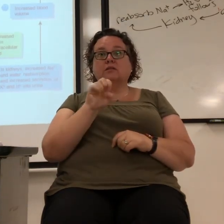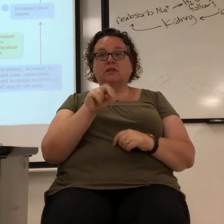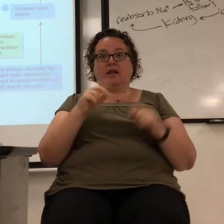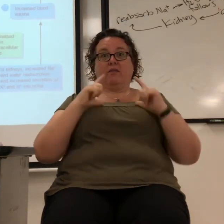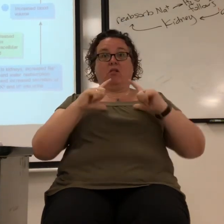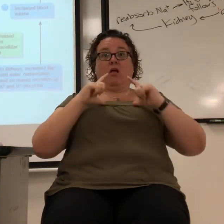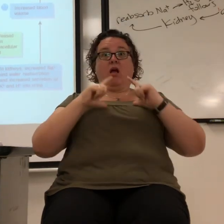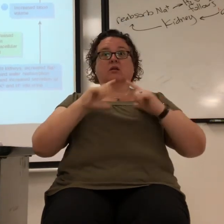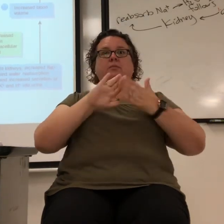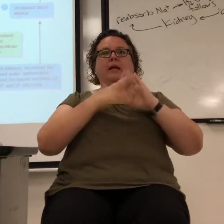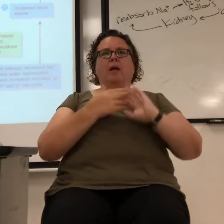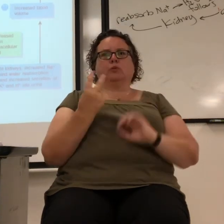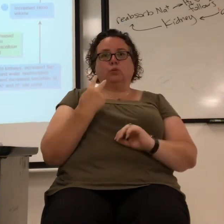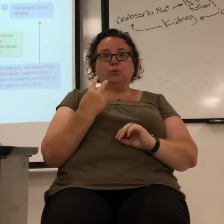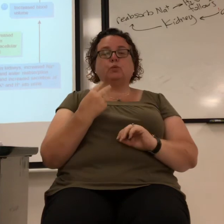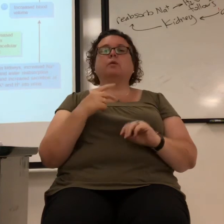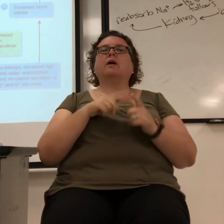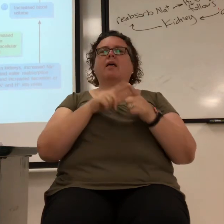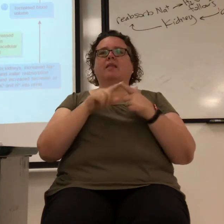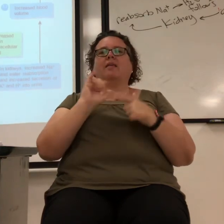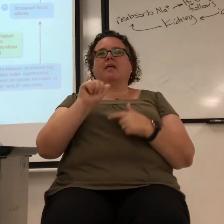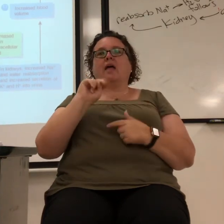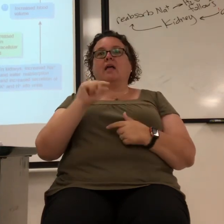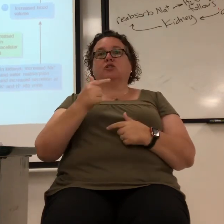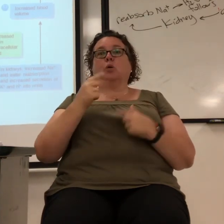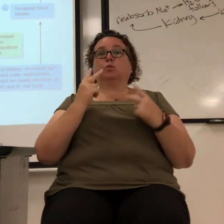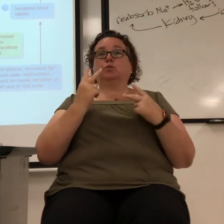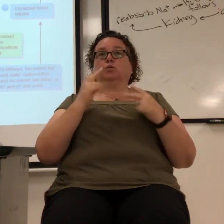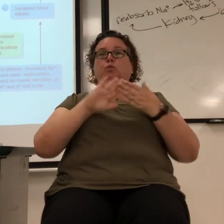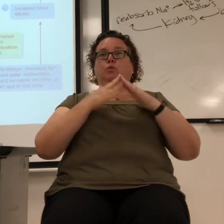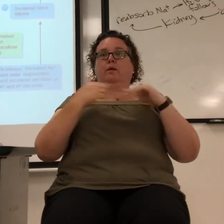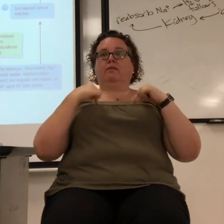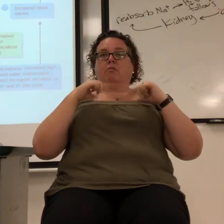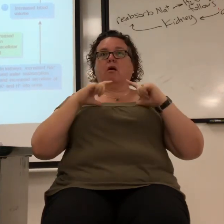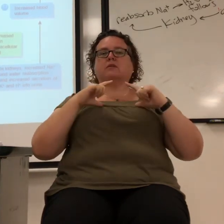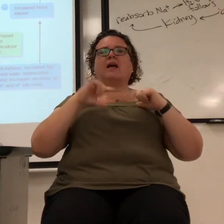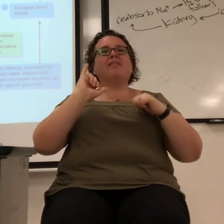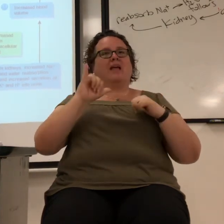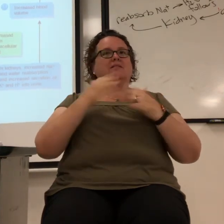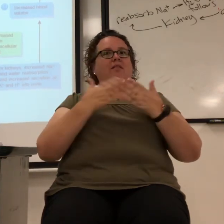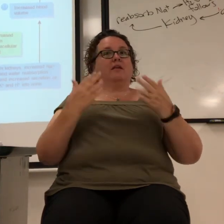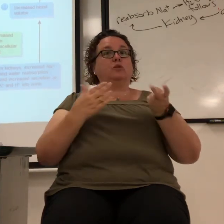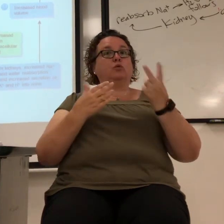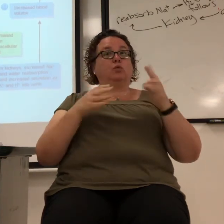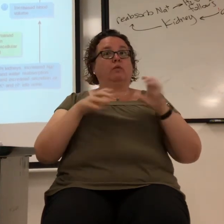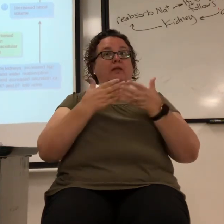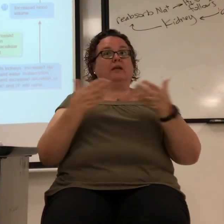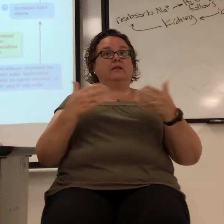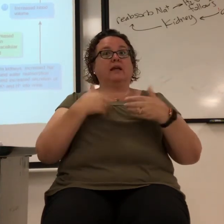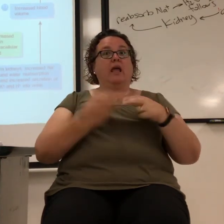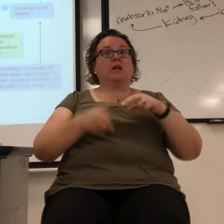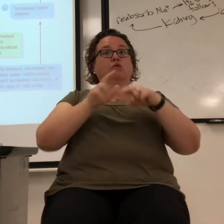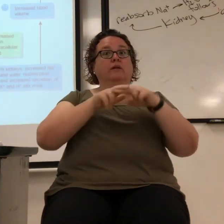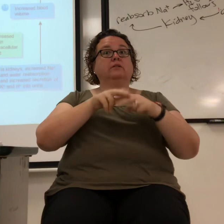it to angiotensin 2. And that's the thing that can do two things to up your blood pressure.